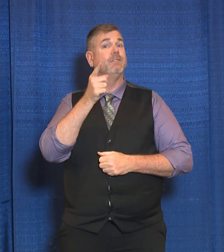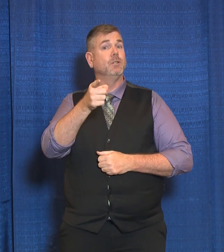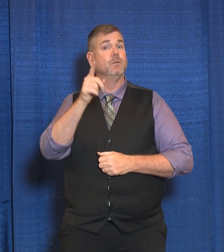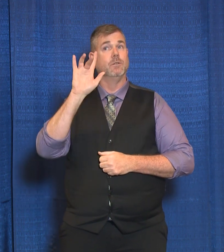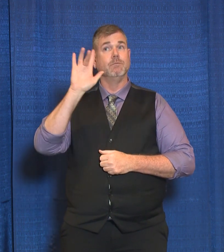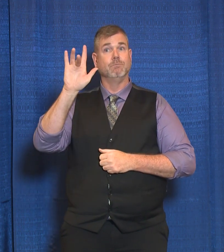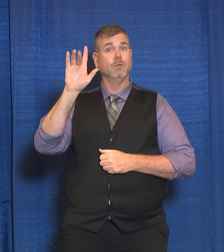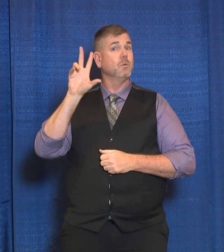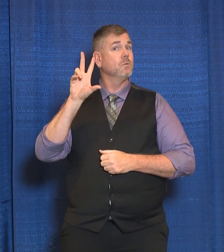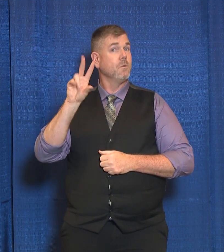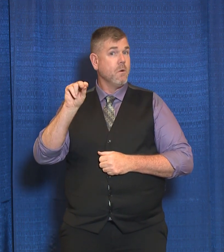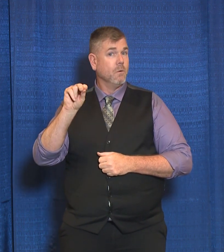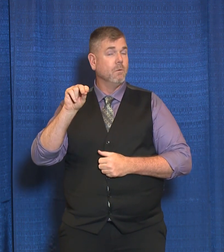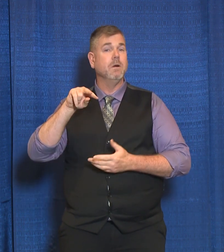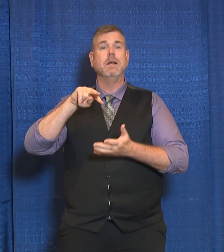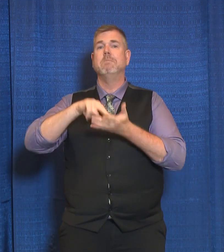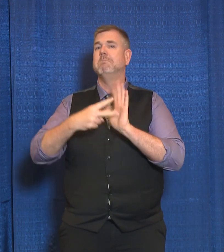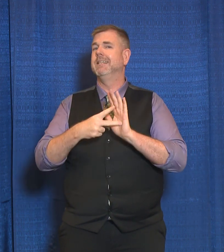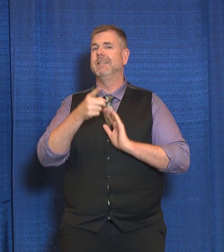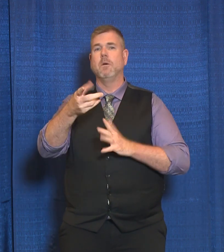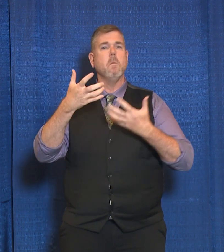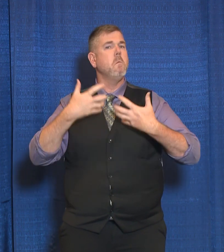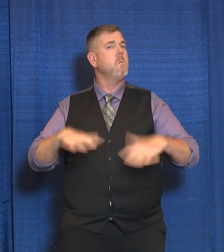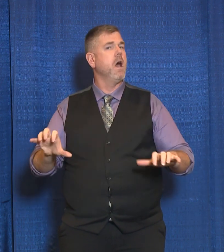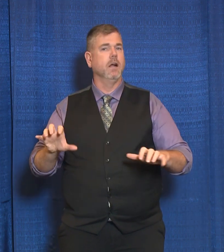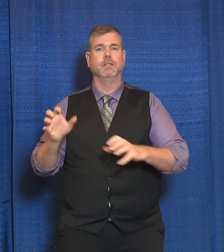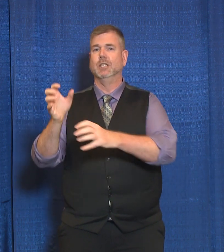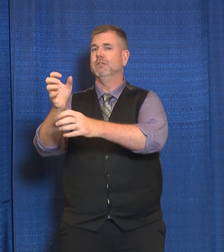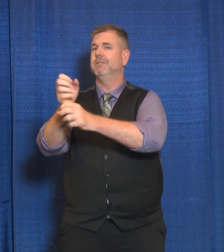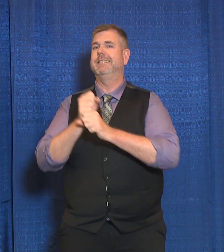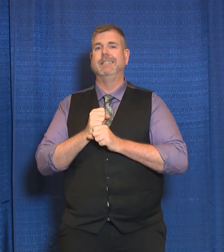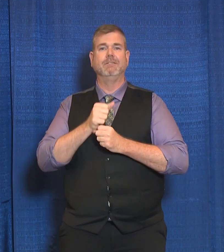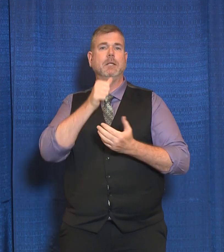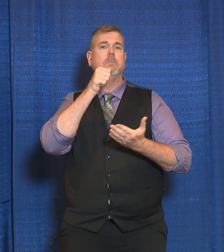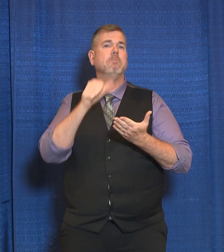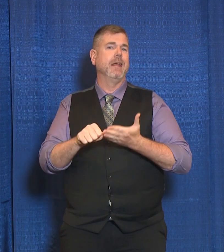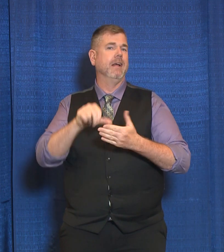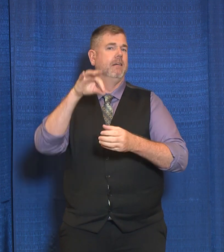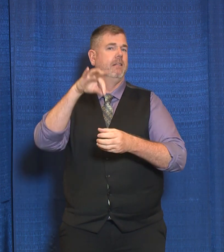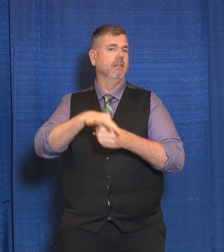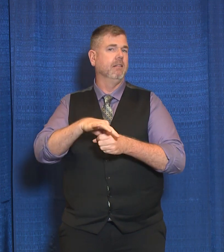Select No if you do not want to receive a mailed ballot.